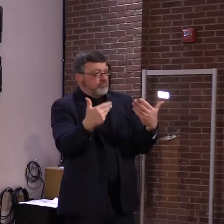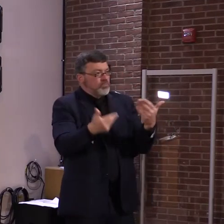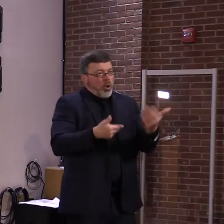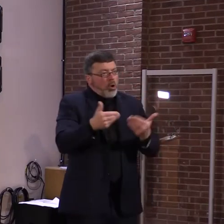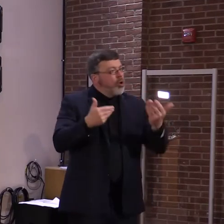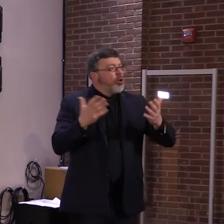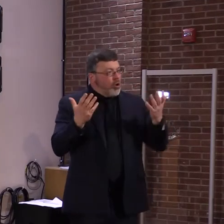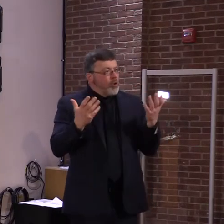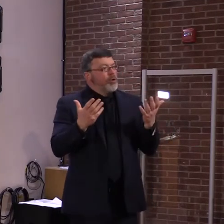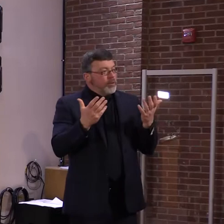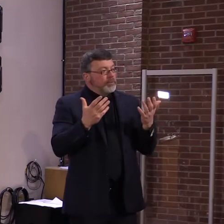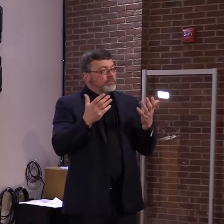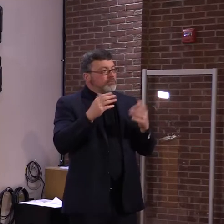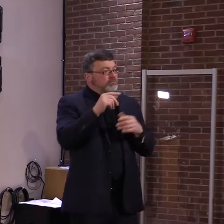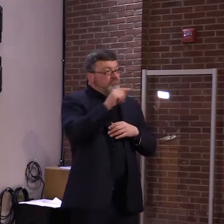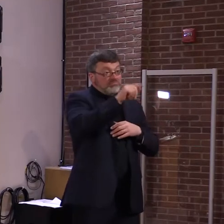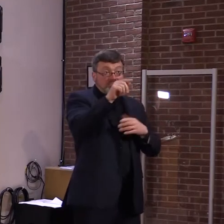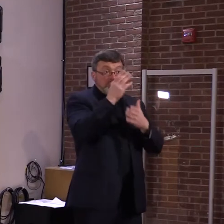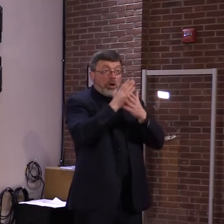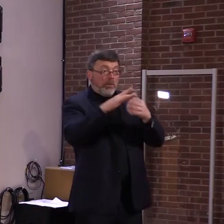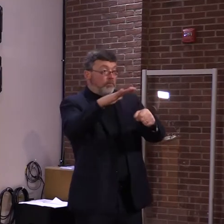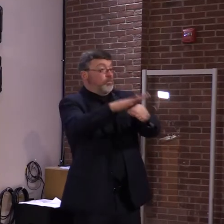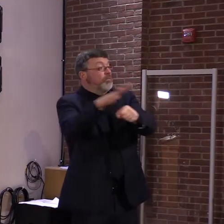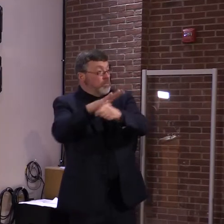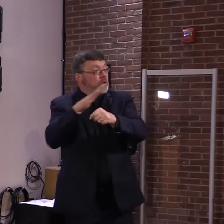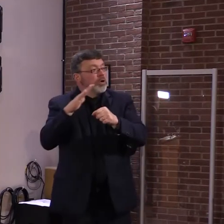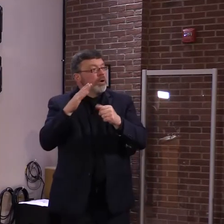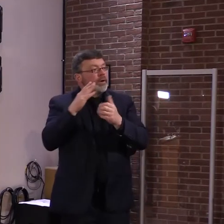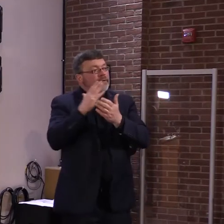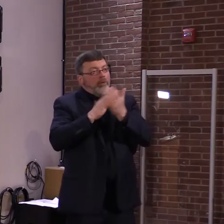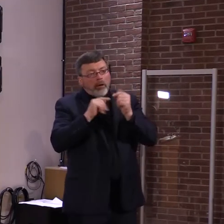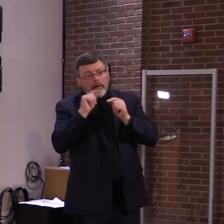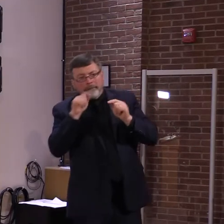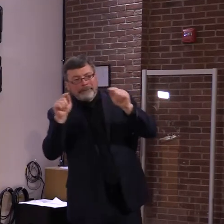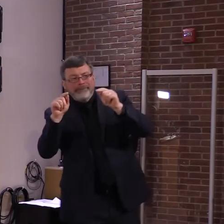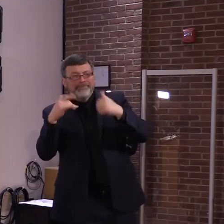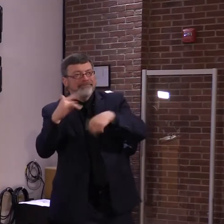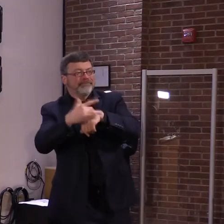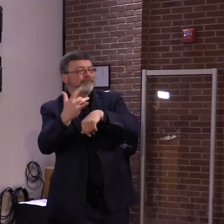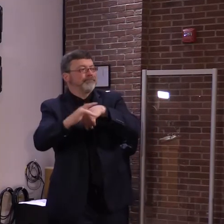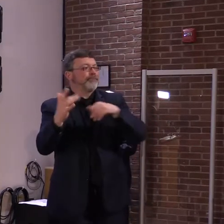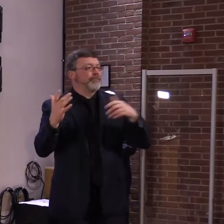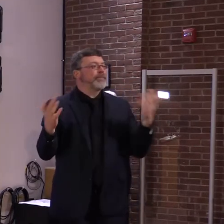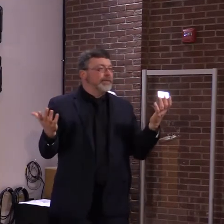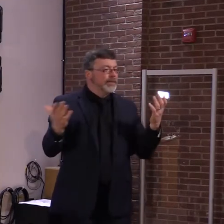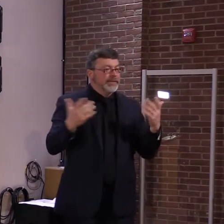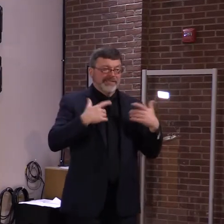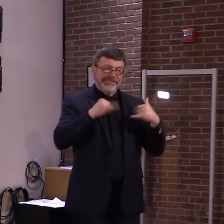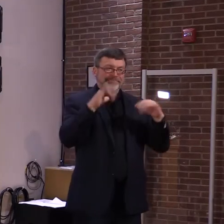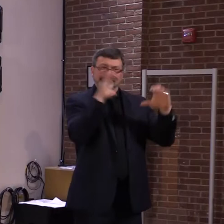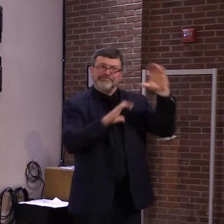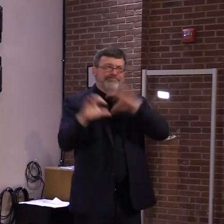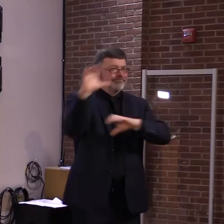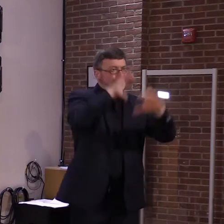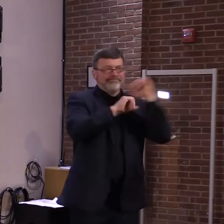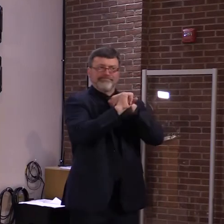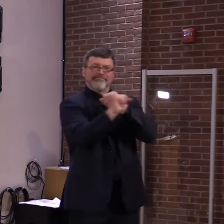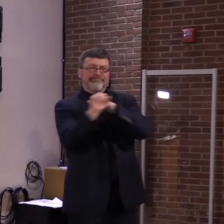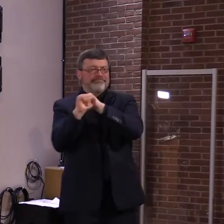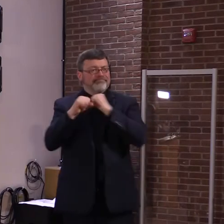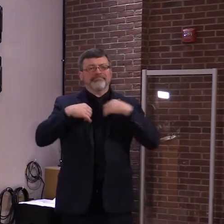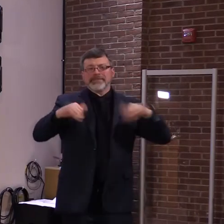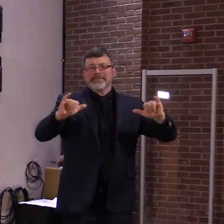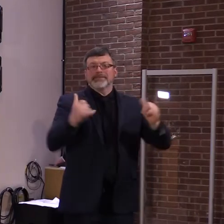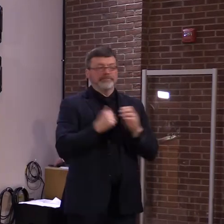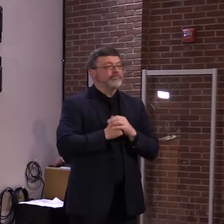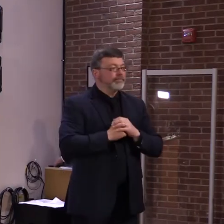some success in different areas, but we have a ways to go. In terms of